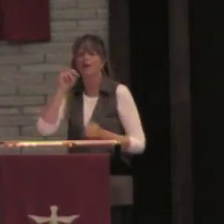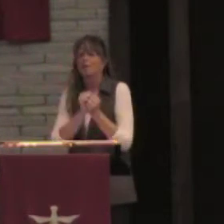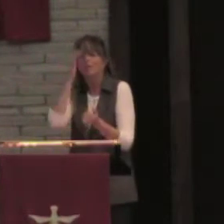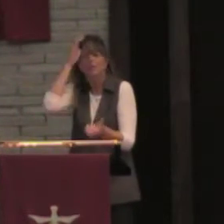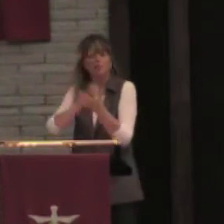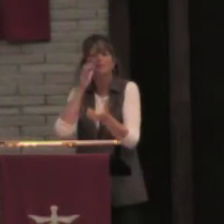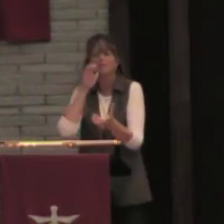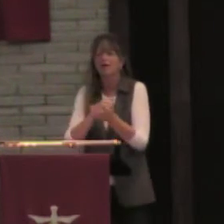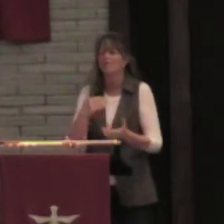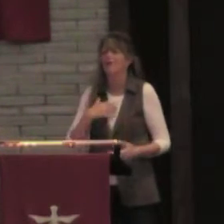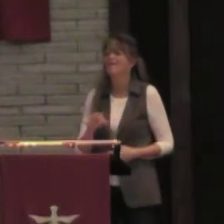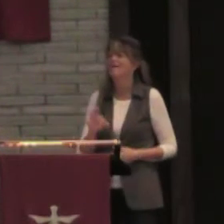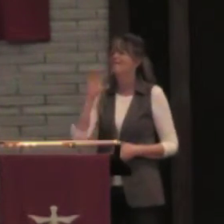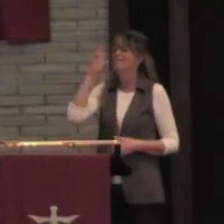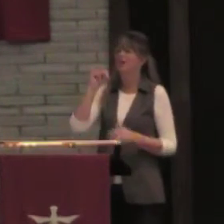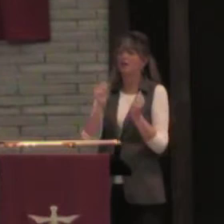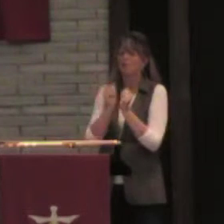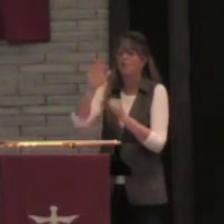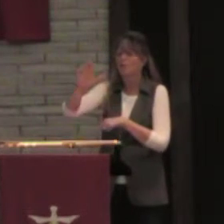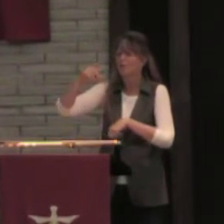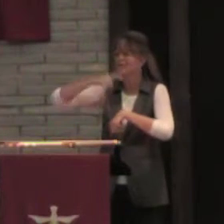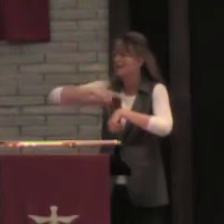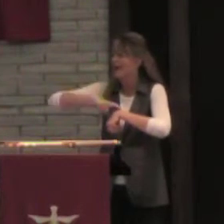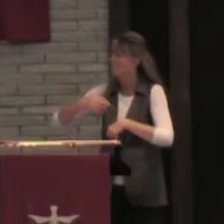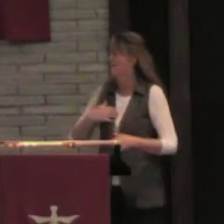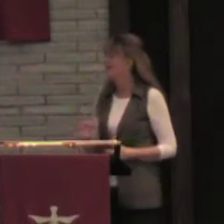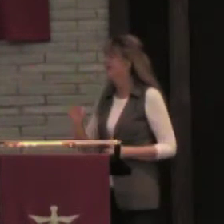your life. With your spouse, have fun with